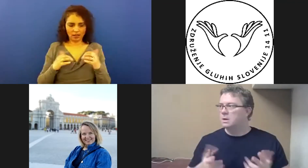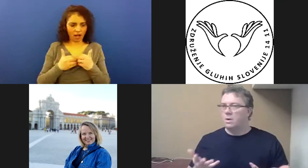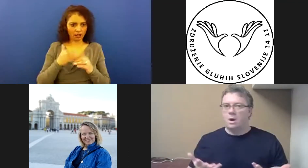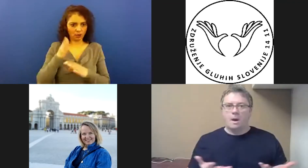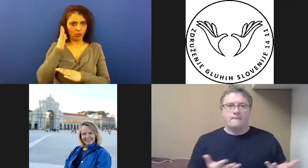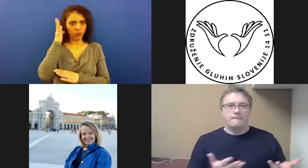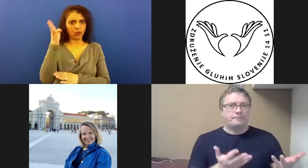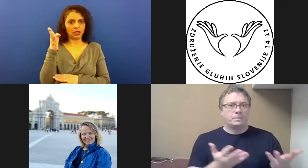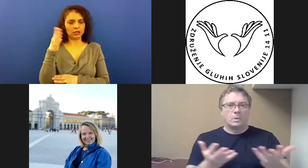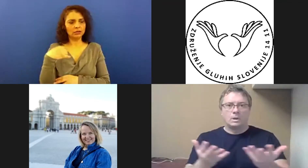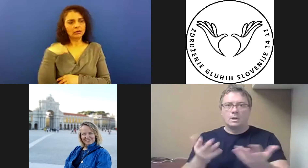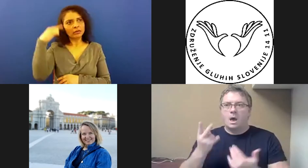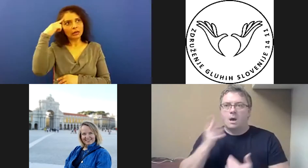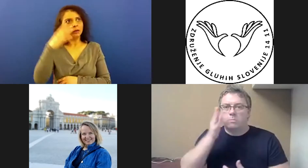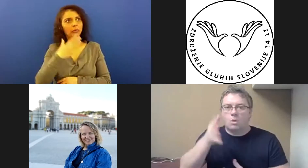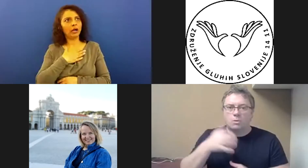And I felt